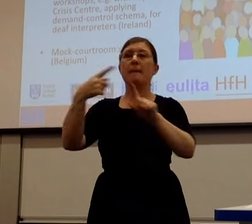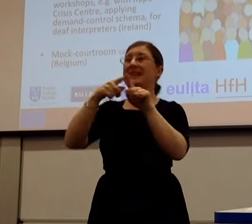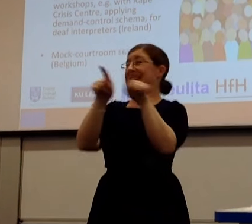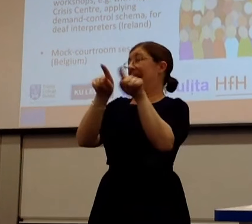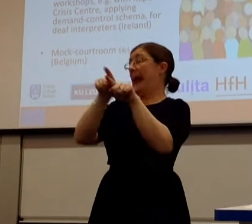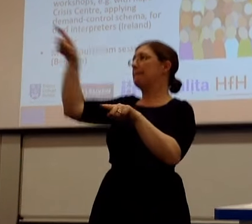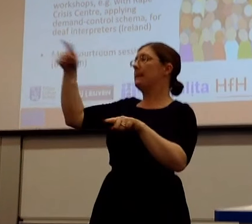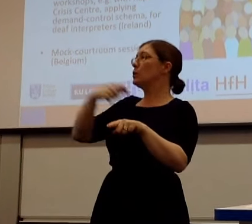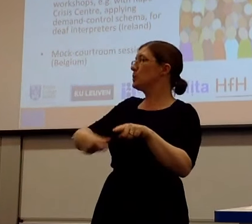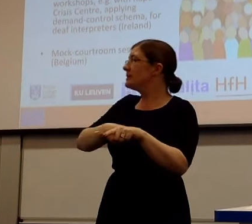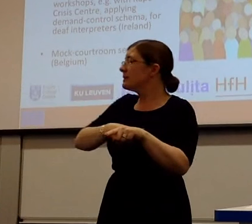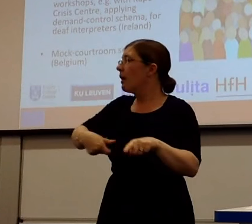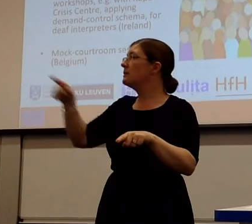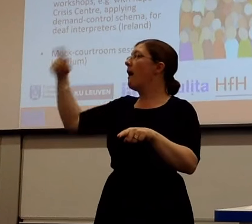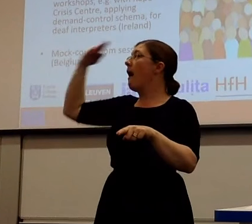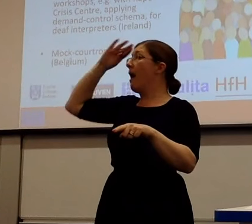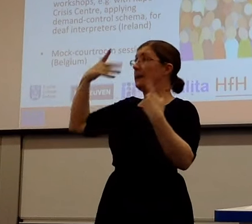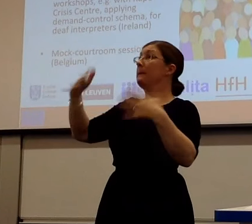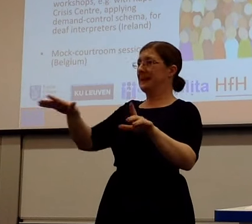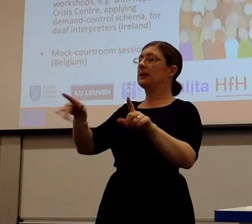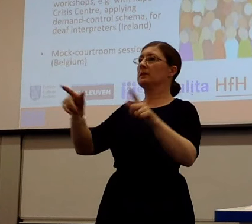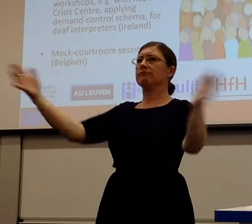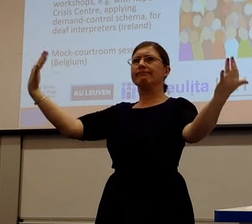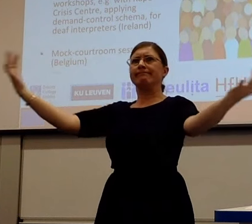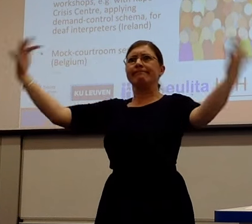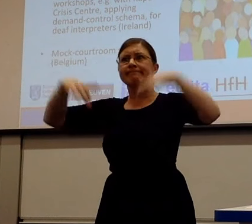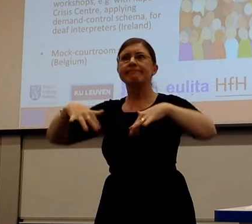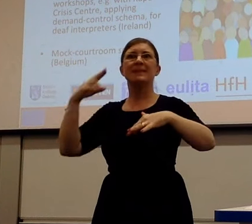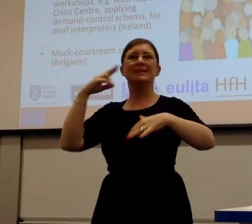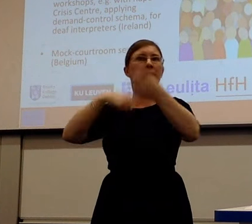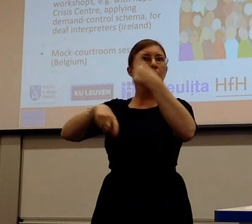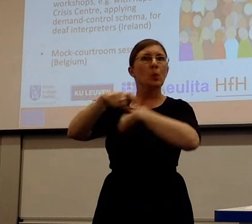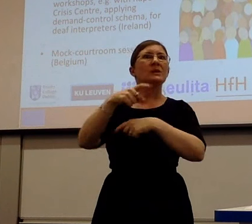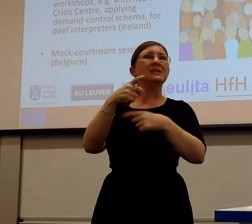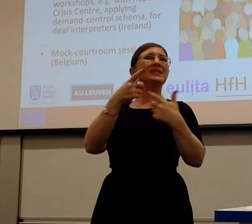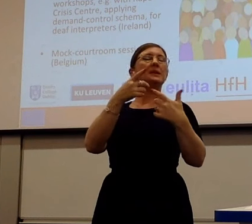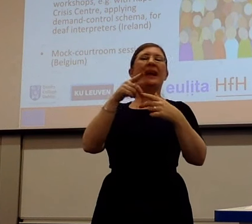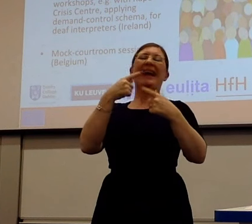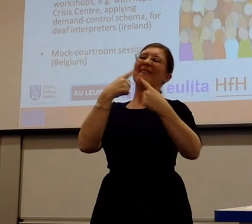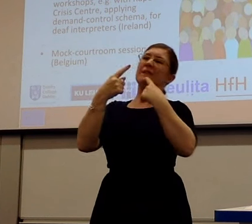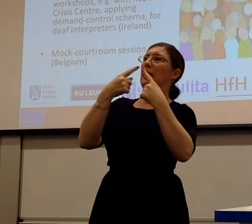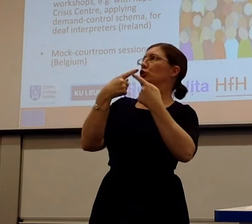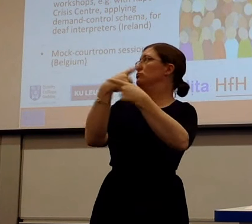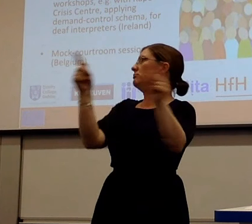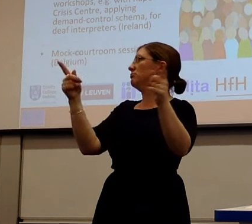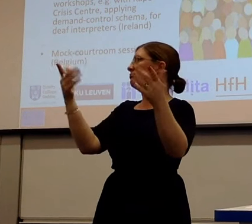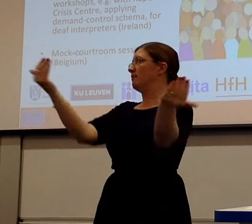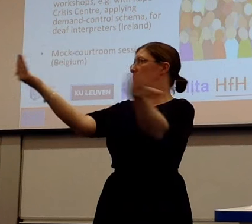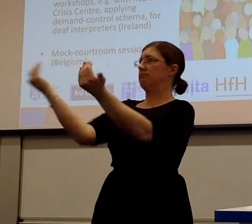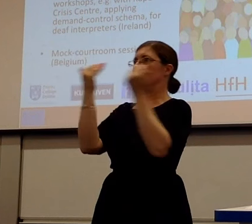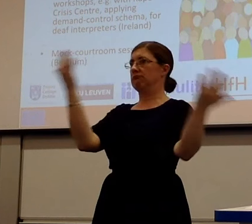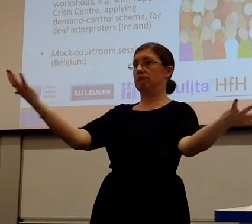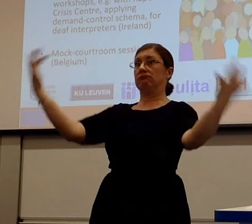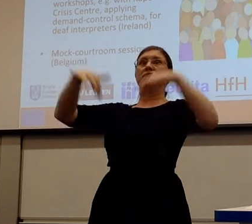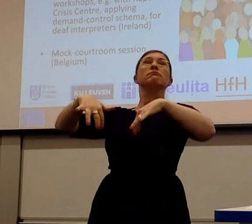one of those. The same thing is happening in Switzerland and Ireland. They've had community events where community have invited in and information was shared about